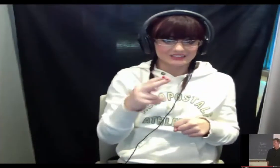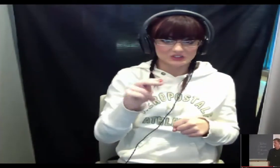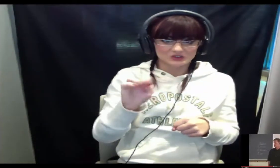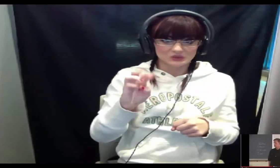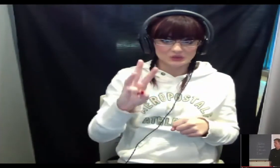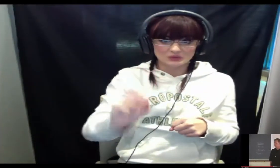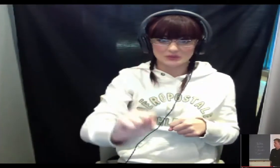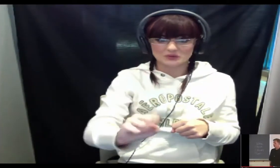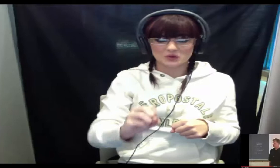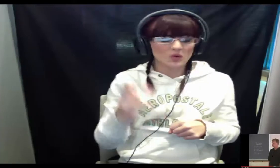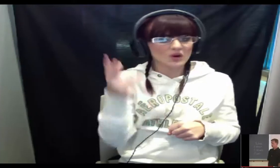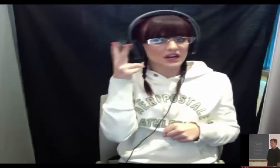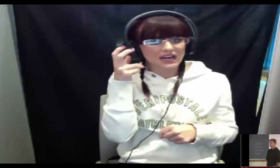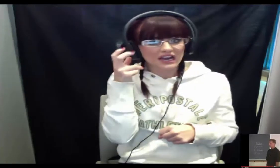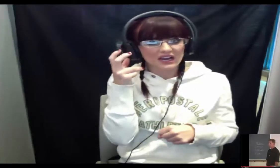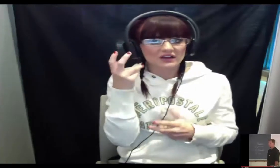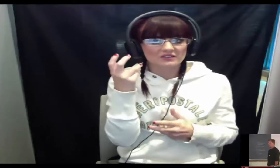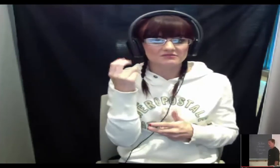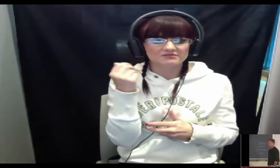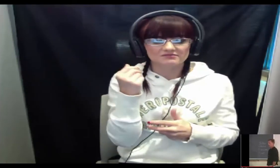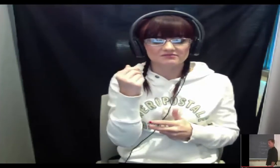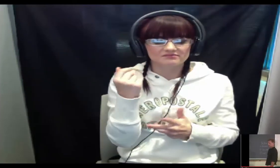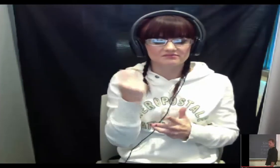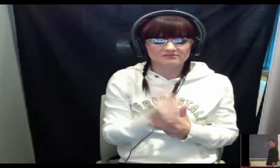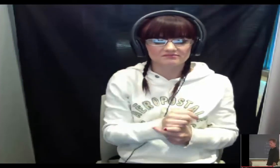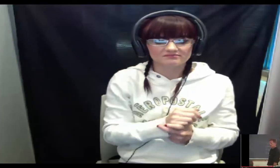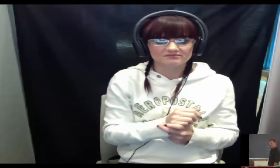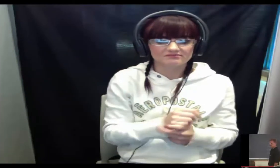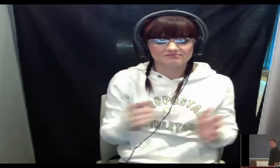regular basis, relative humidity.